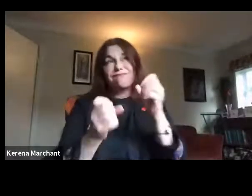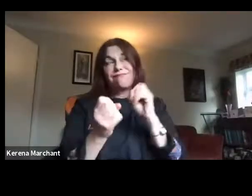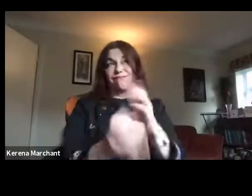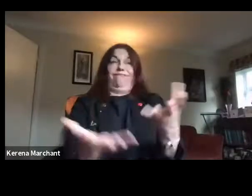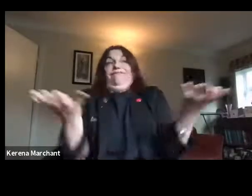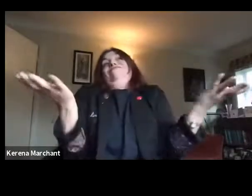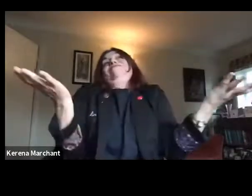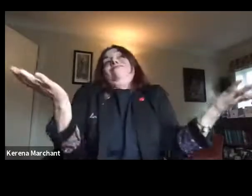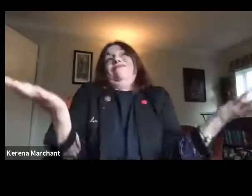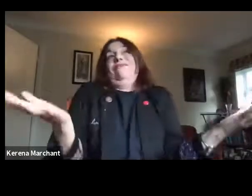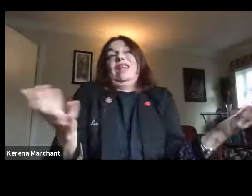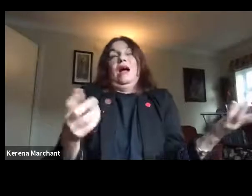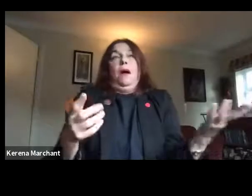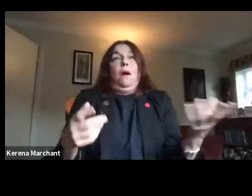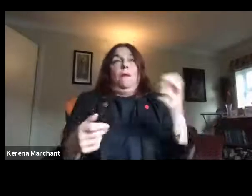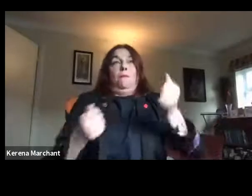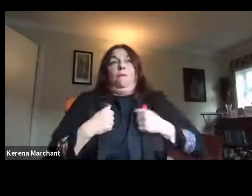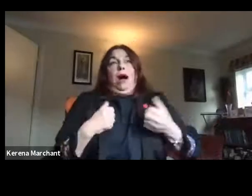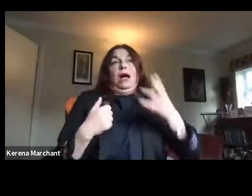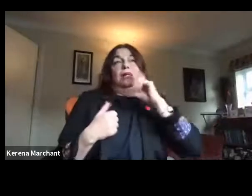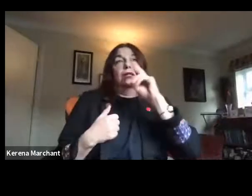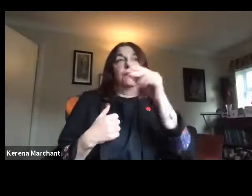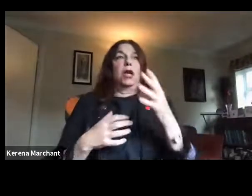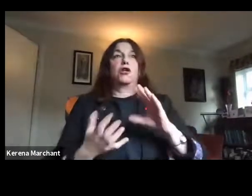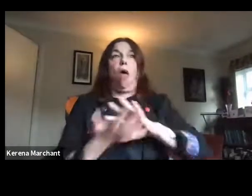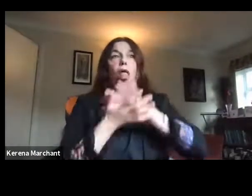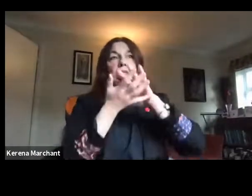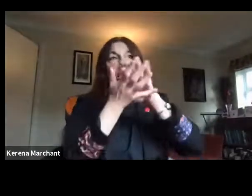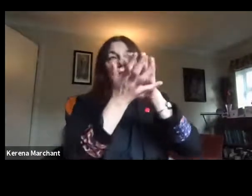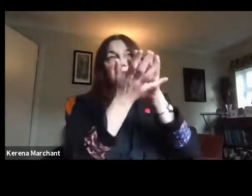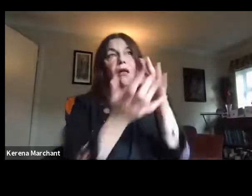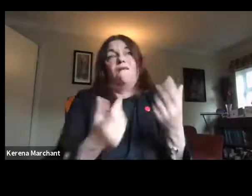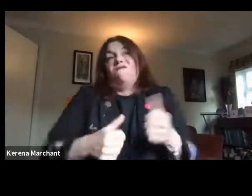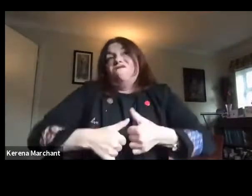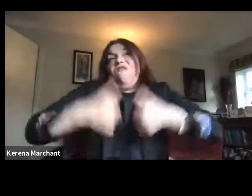to me because I have my own language.